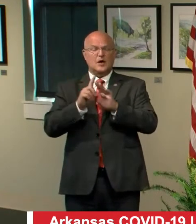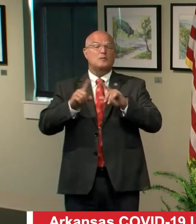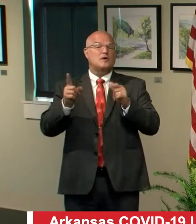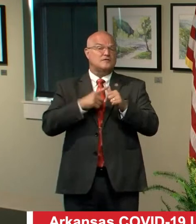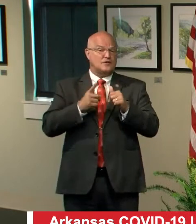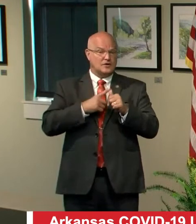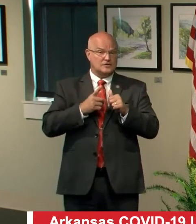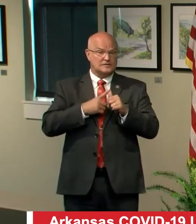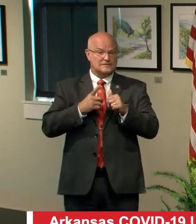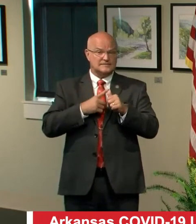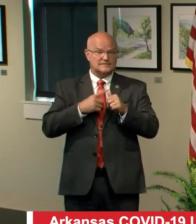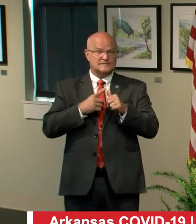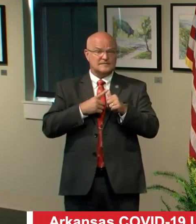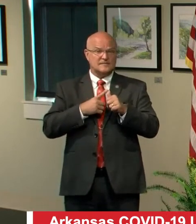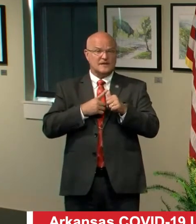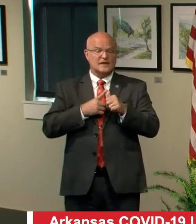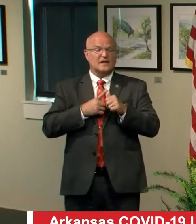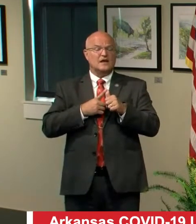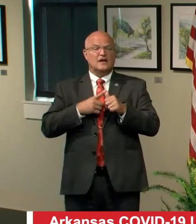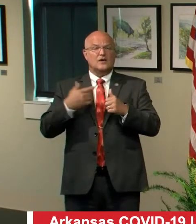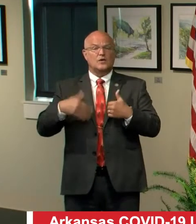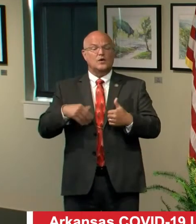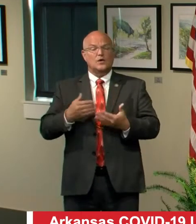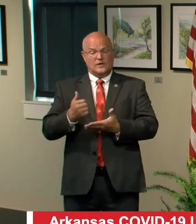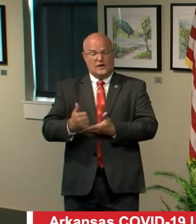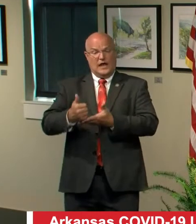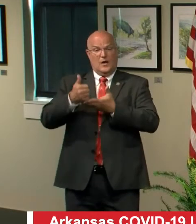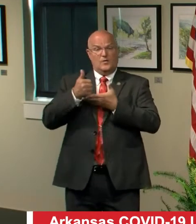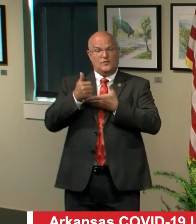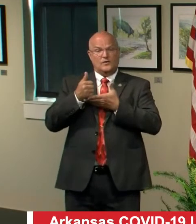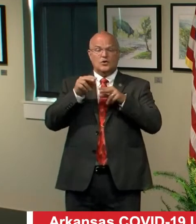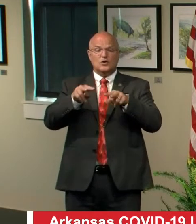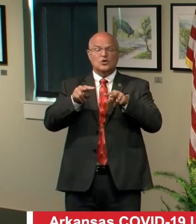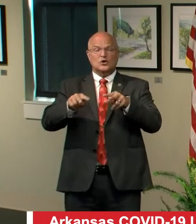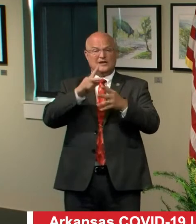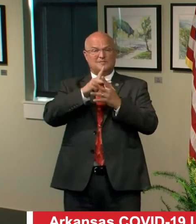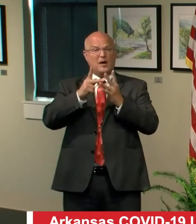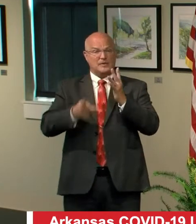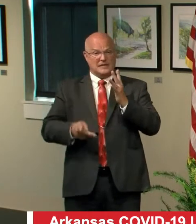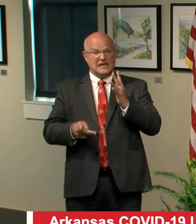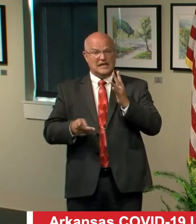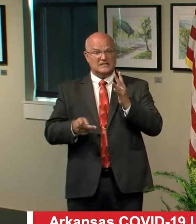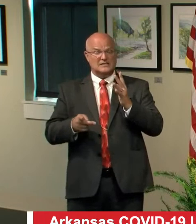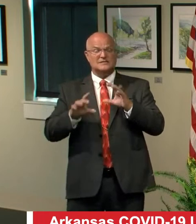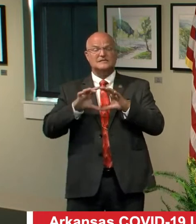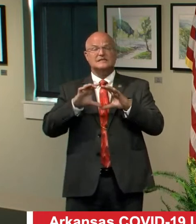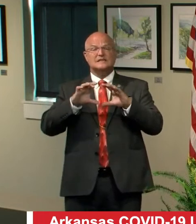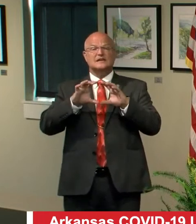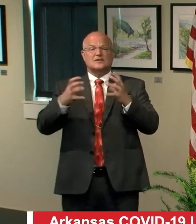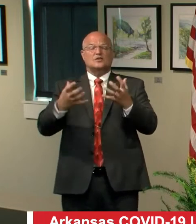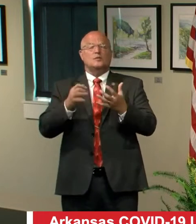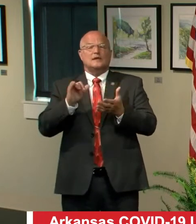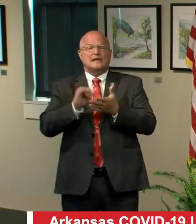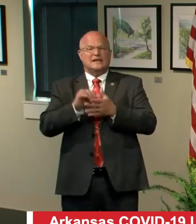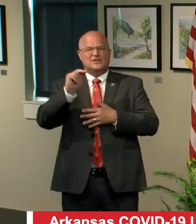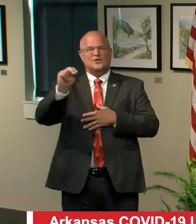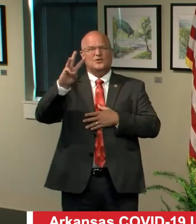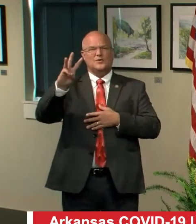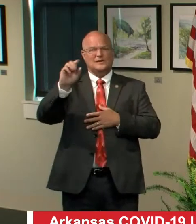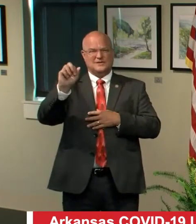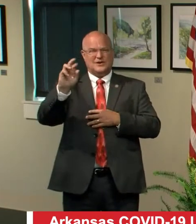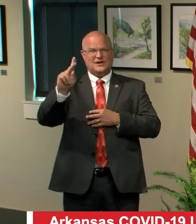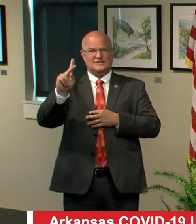but first of all, they're very helpful to look at certain population segments there in